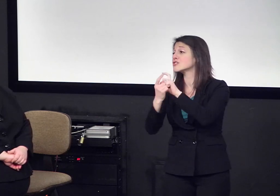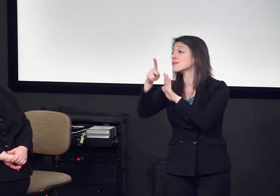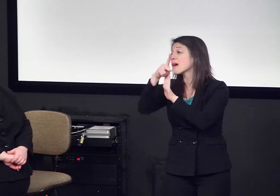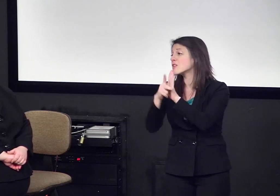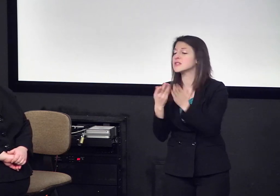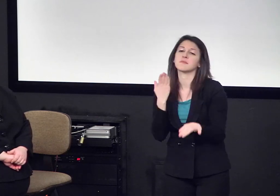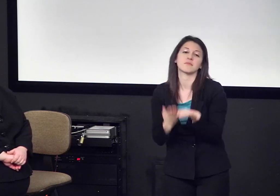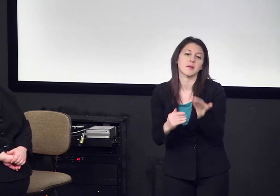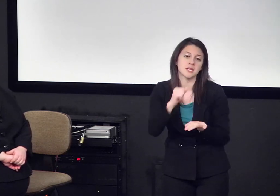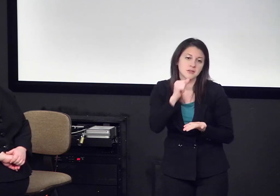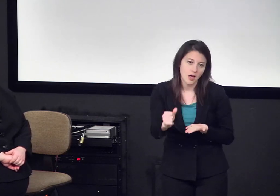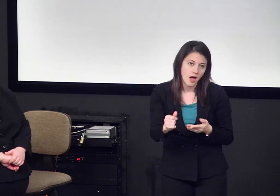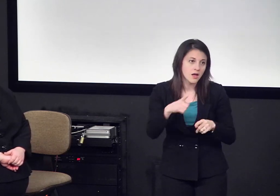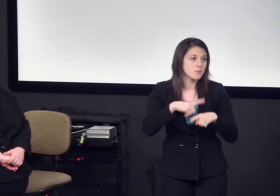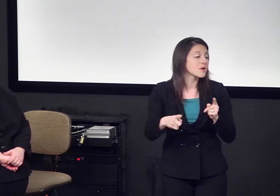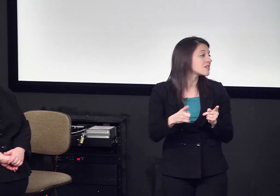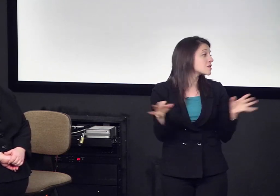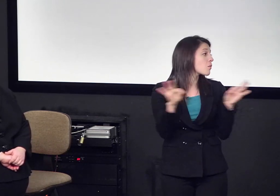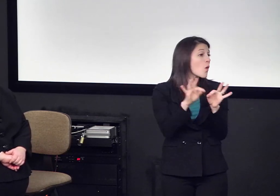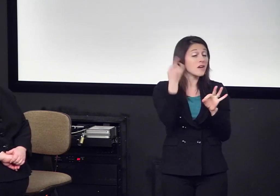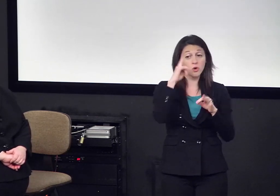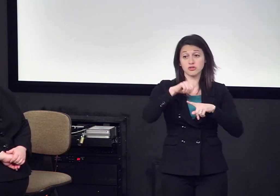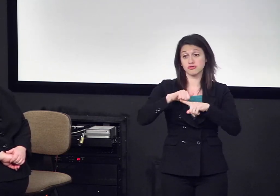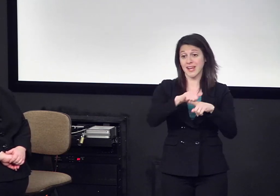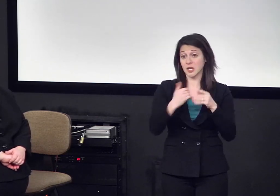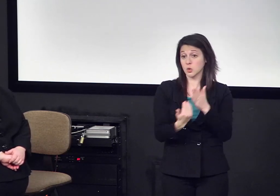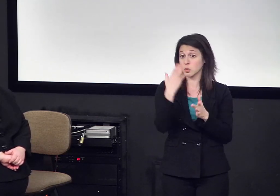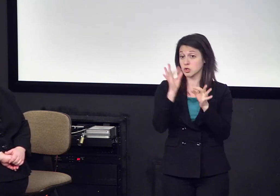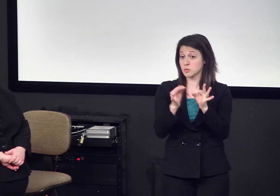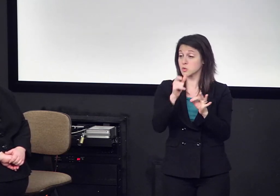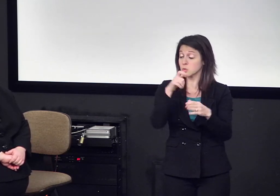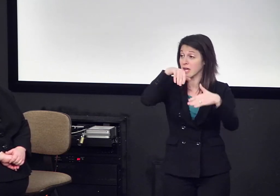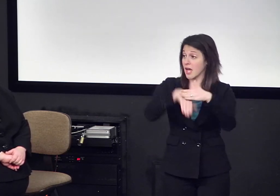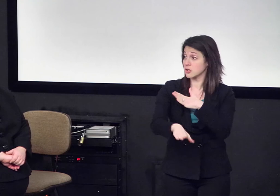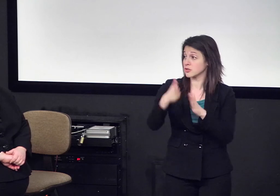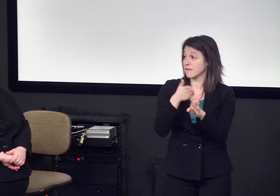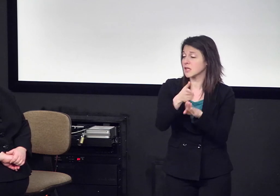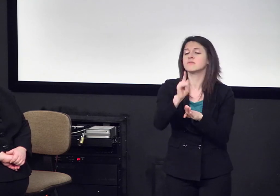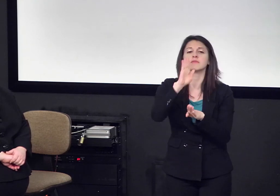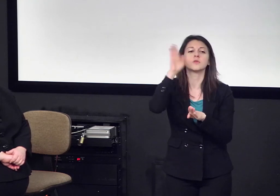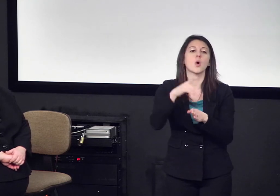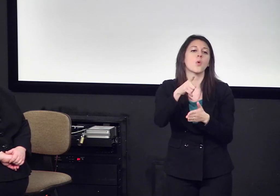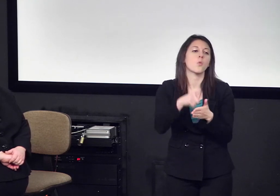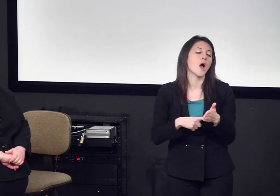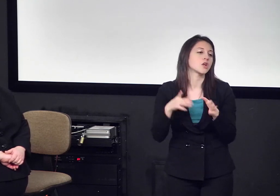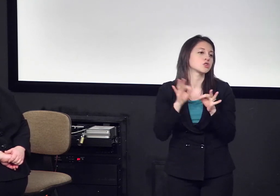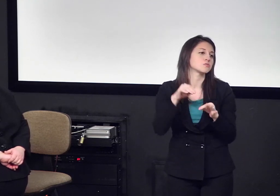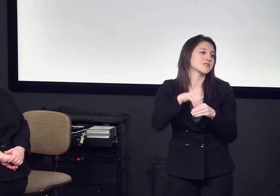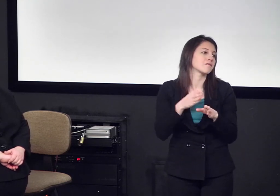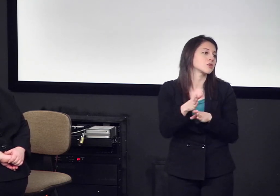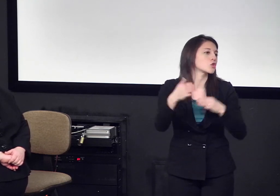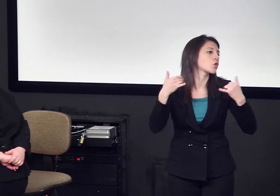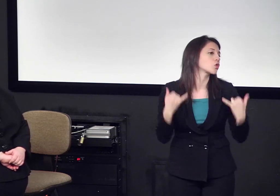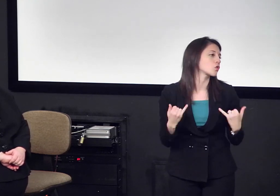what it is that we actually do. It may not have an influence or an impact on policy change, but it would be nice to be able